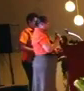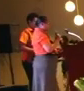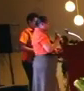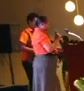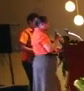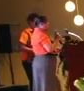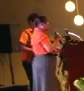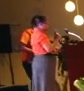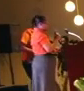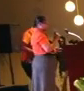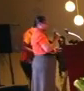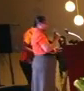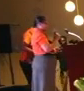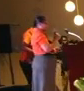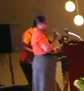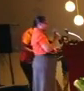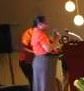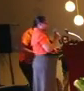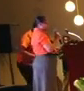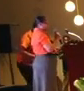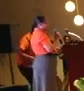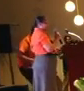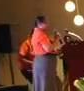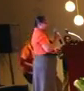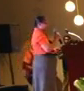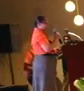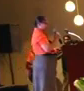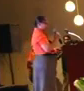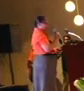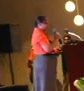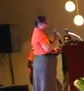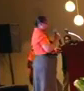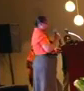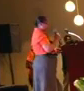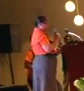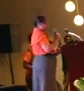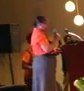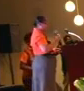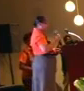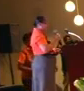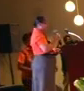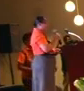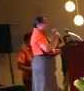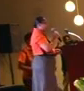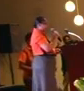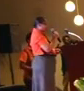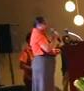To build and strengthen effective, reliable tax services nationwide.